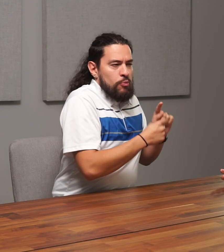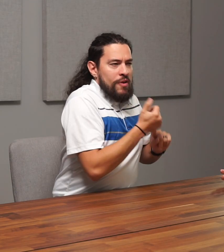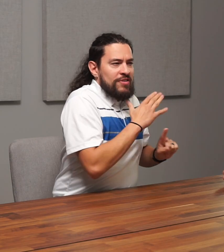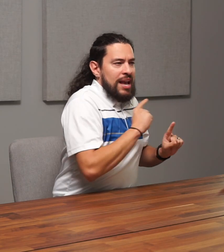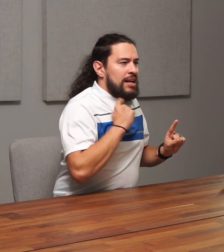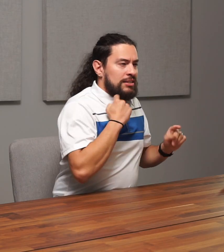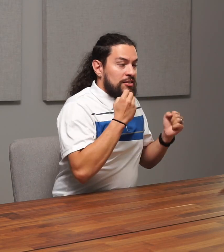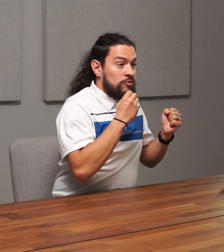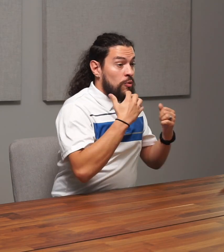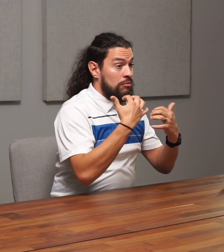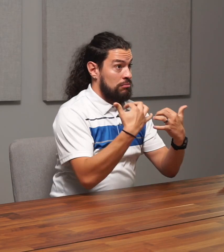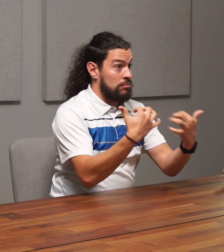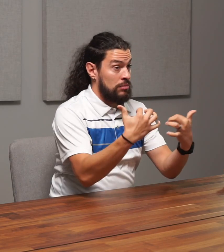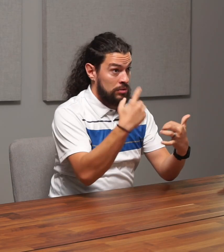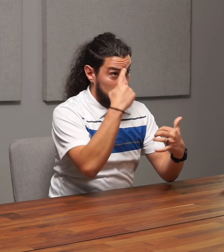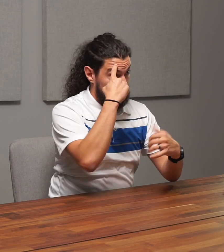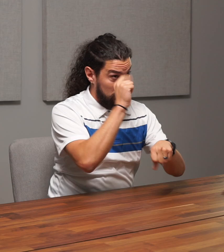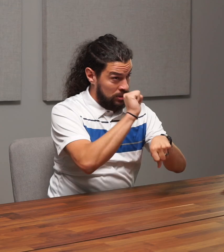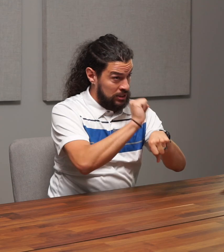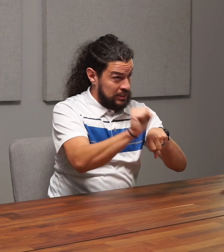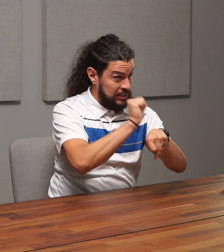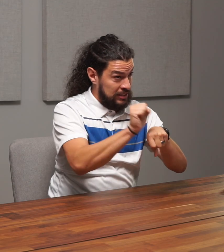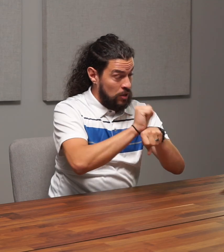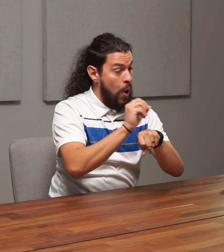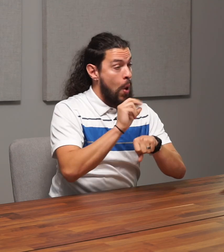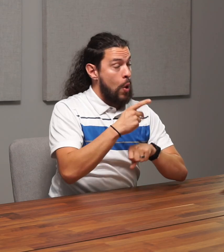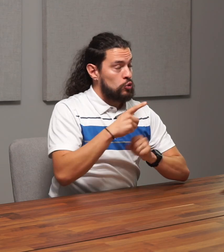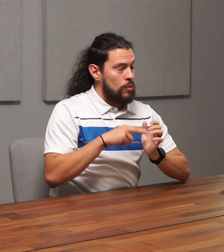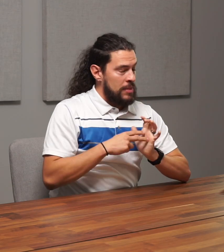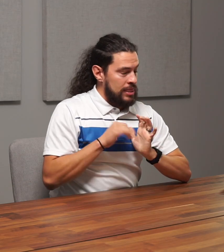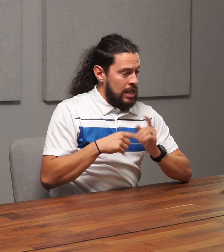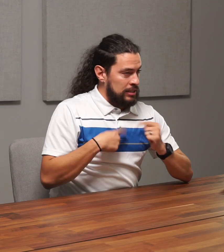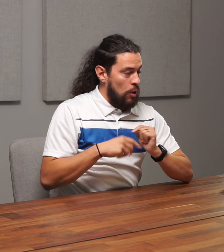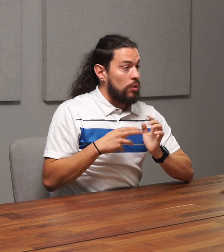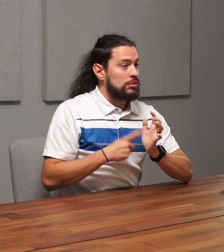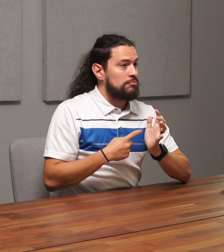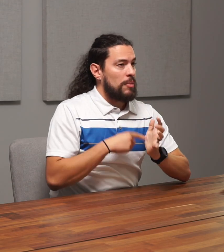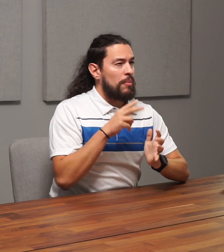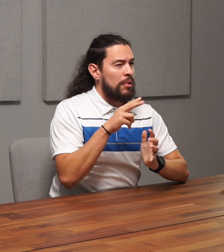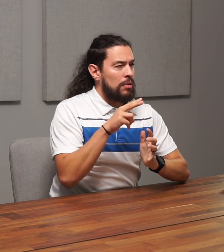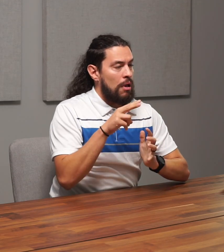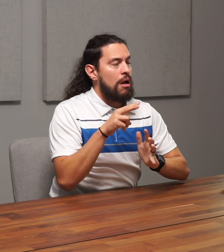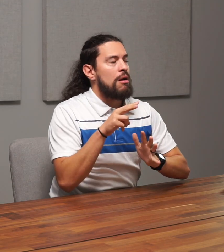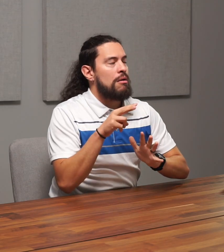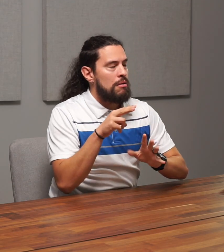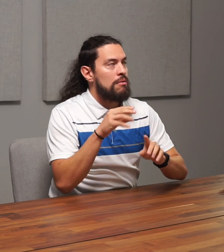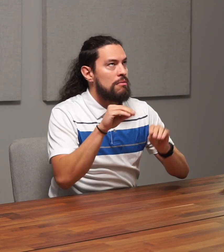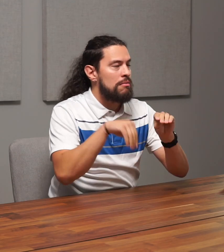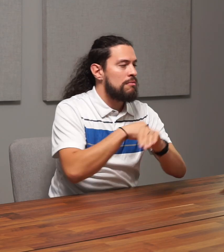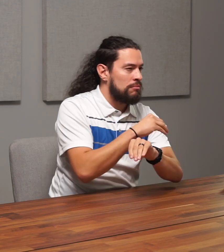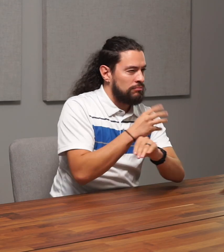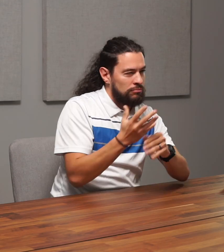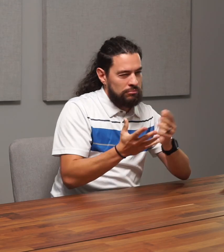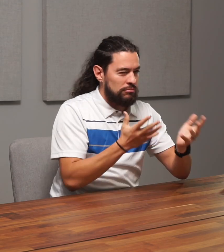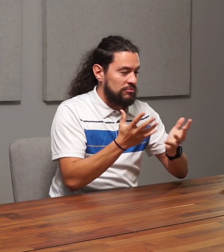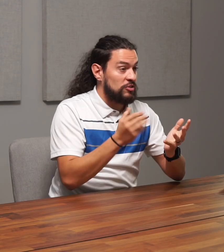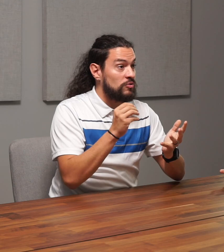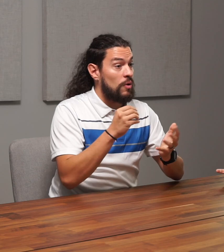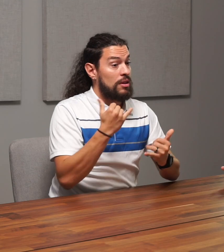you know interpreters are not interpreters are not native language users you know there might be a sign choice that they used wrong or